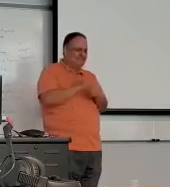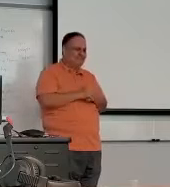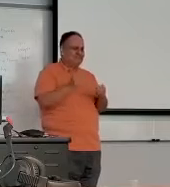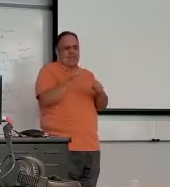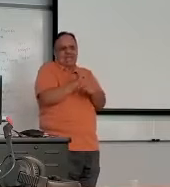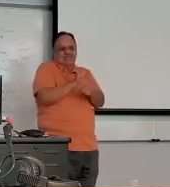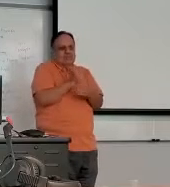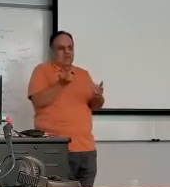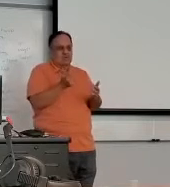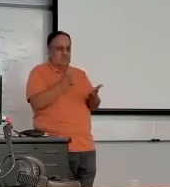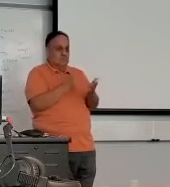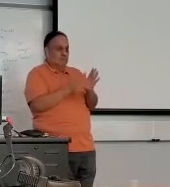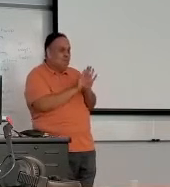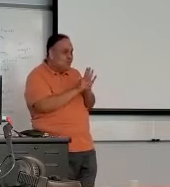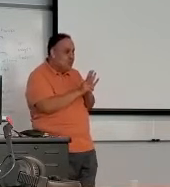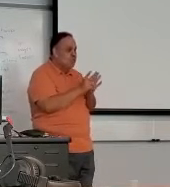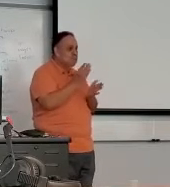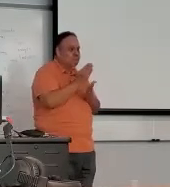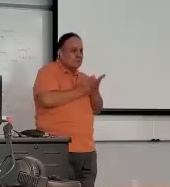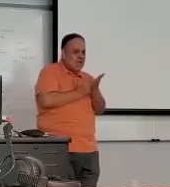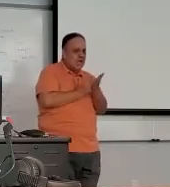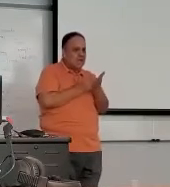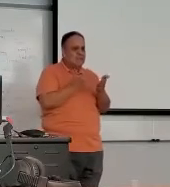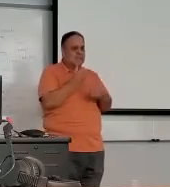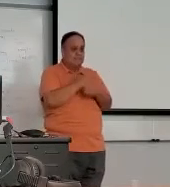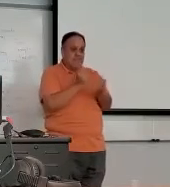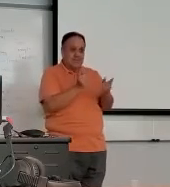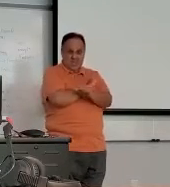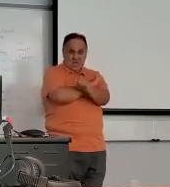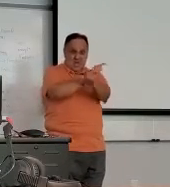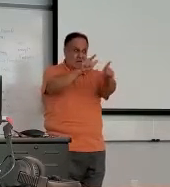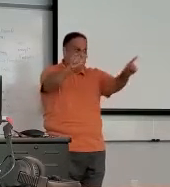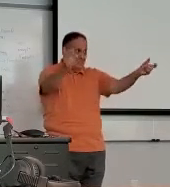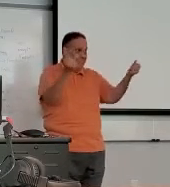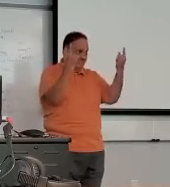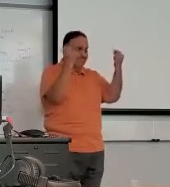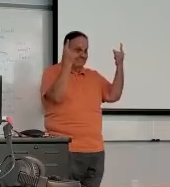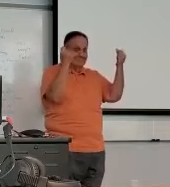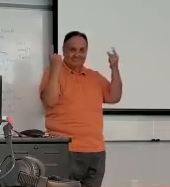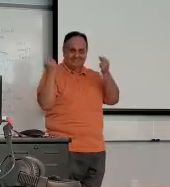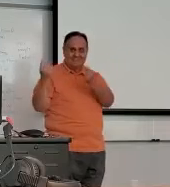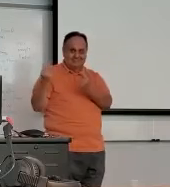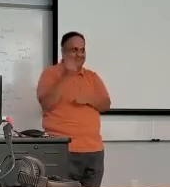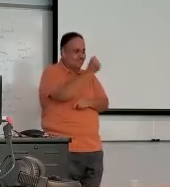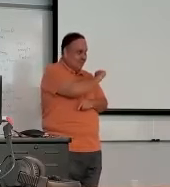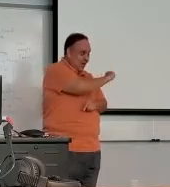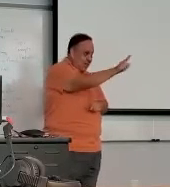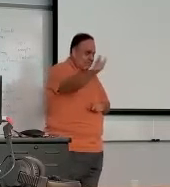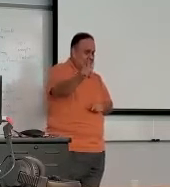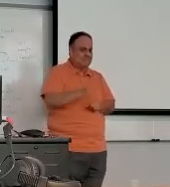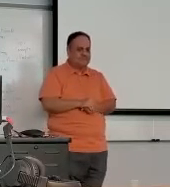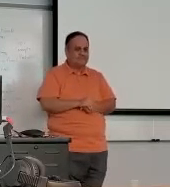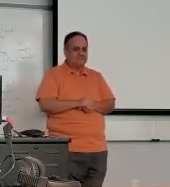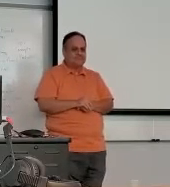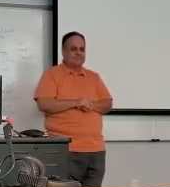some of those topics just to make sure that we don't leave anybody behind. And then we're going to seamlessly move on into what most people would consider Algebra 1. All right, now before